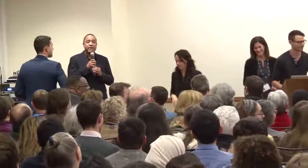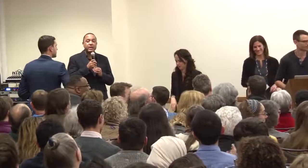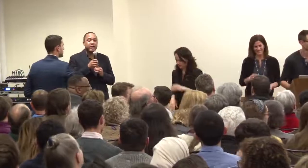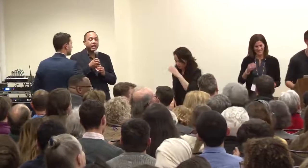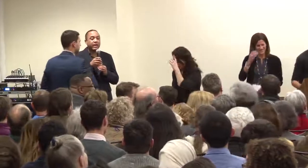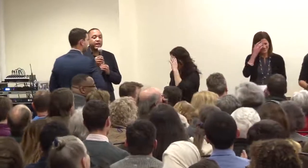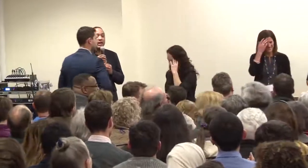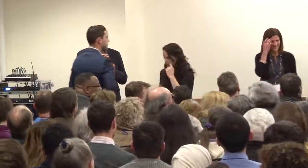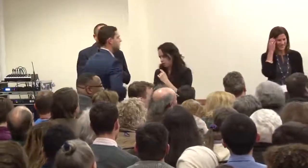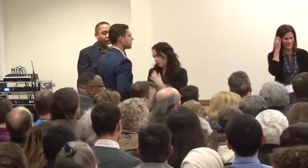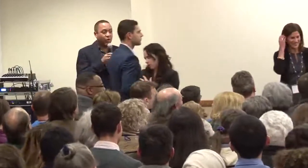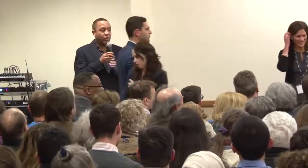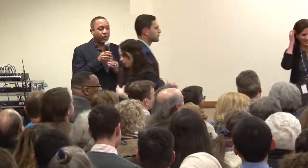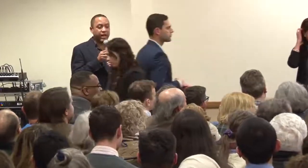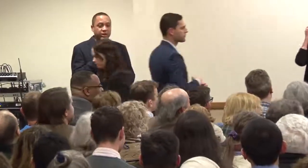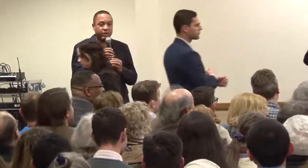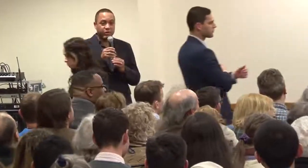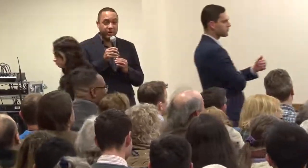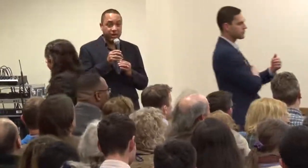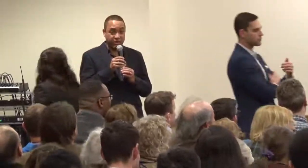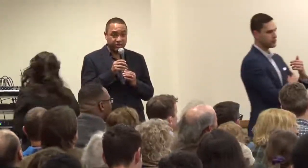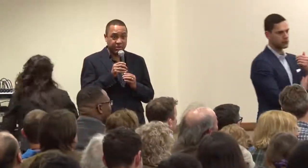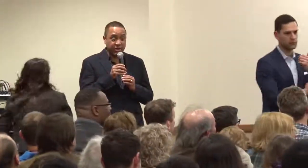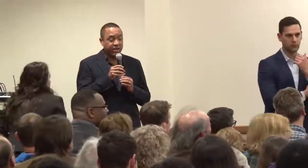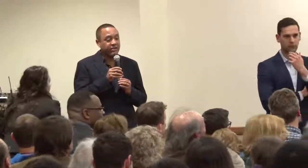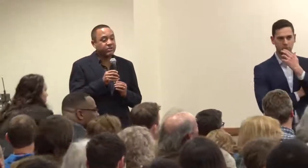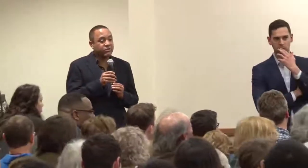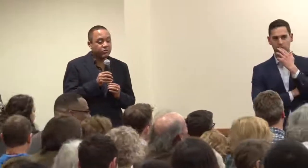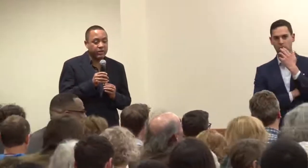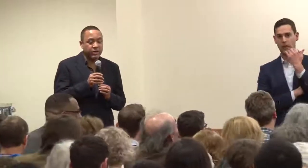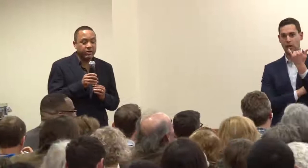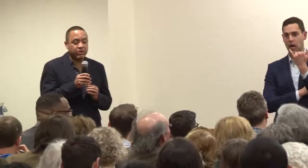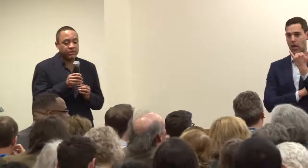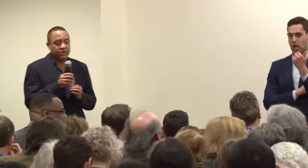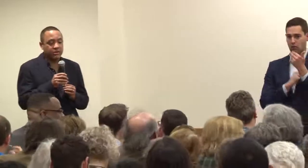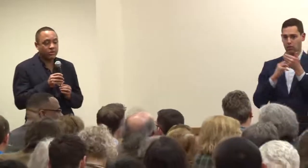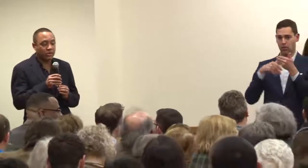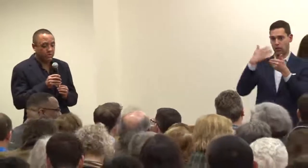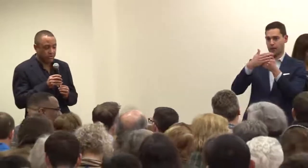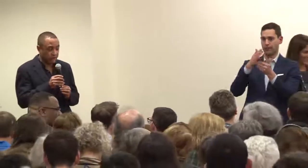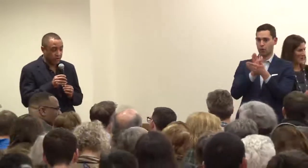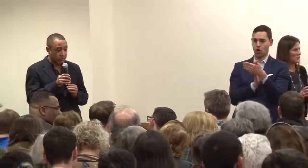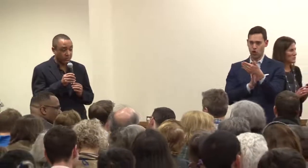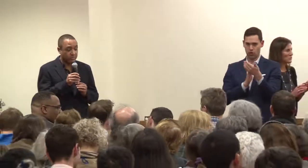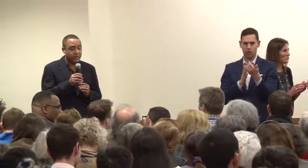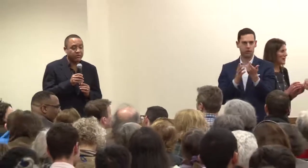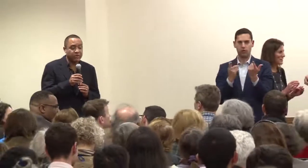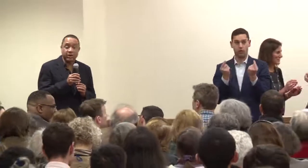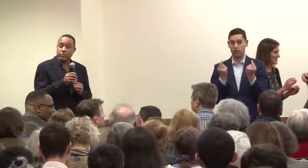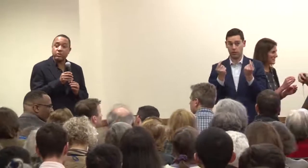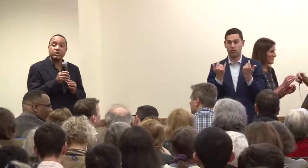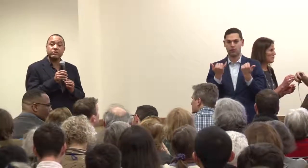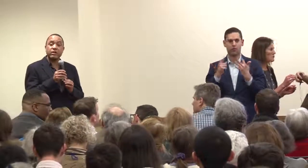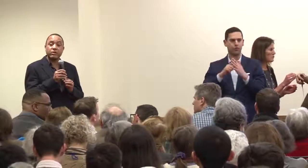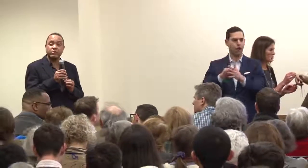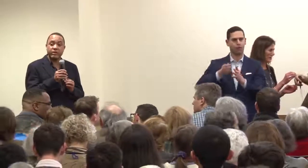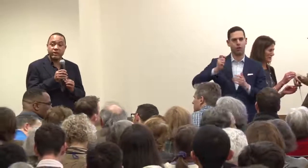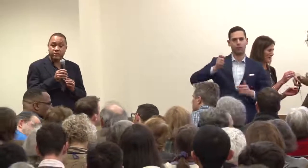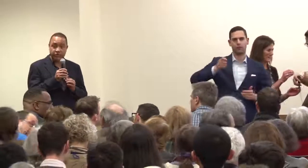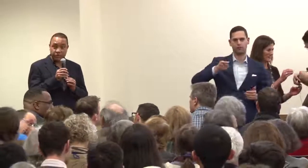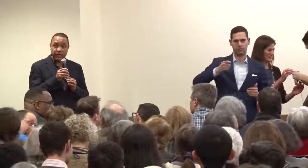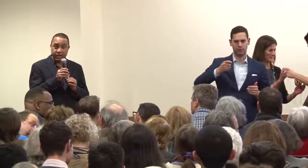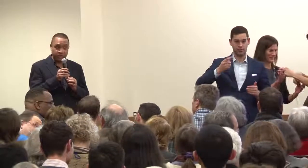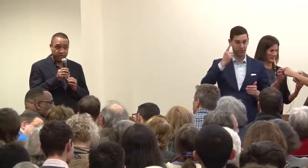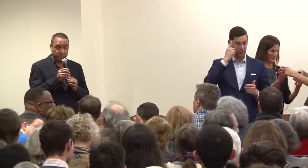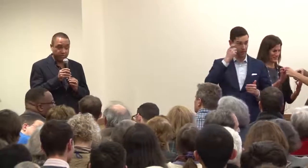Okay, now we're at another part. And this is where the judging starts, because believe it or not, as quickly as that went